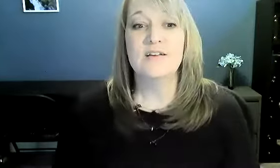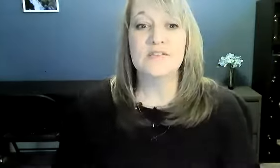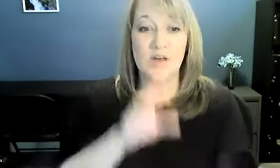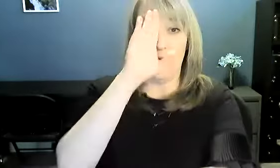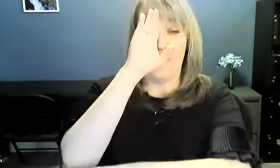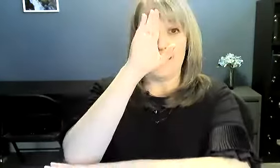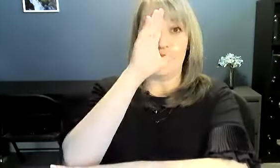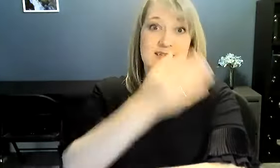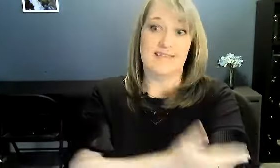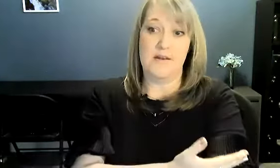So I sign it son.